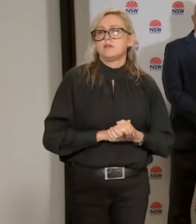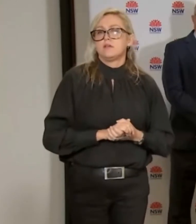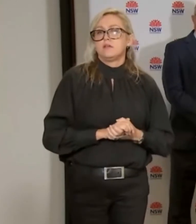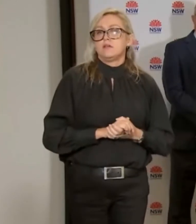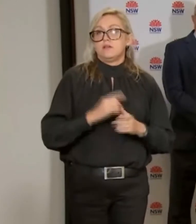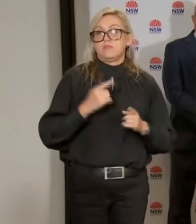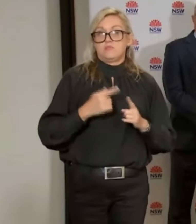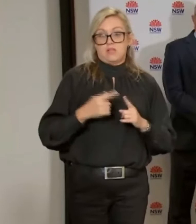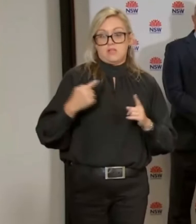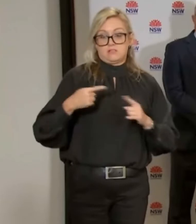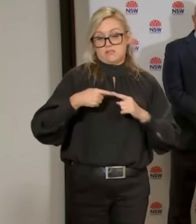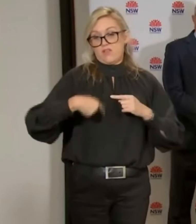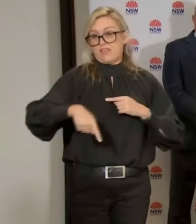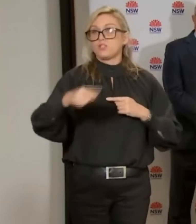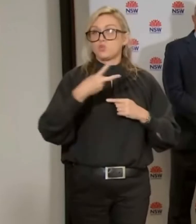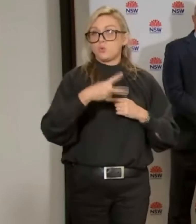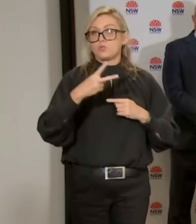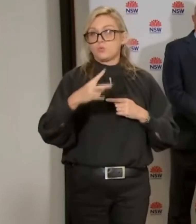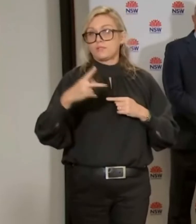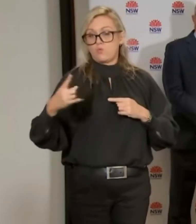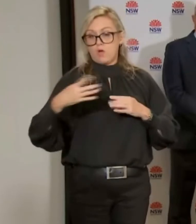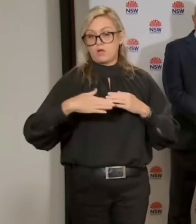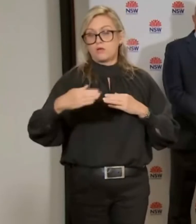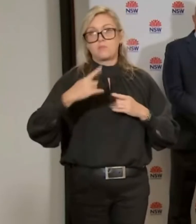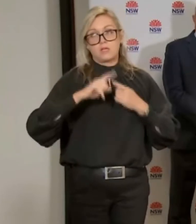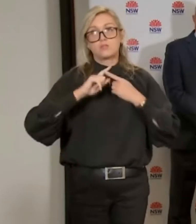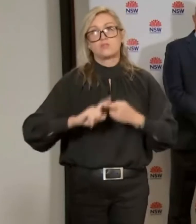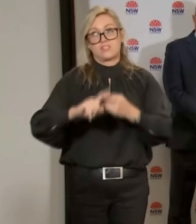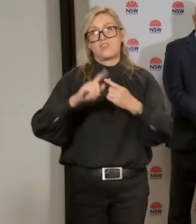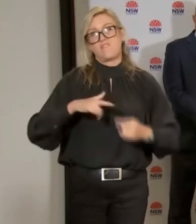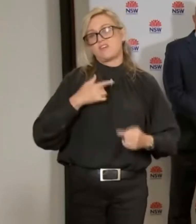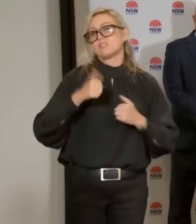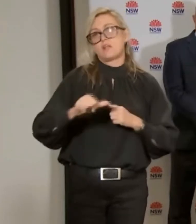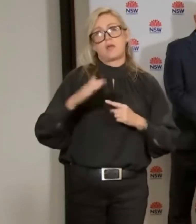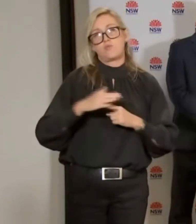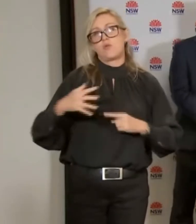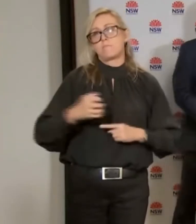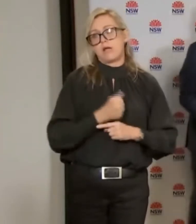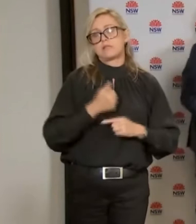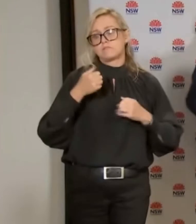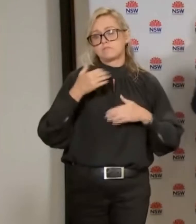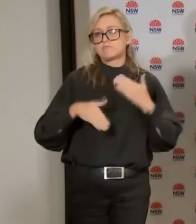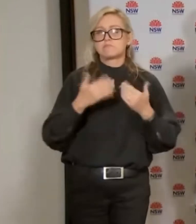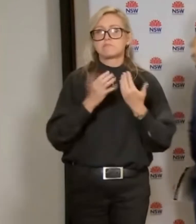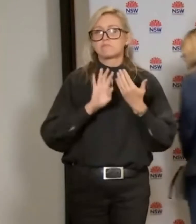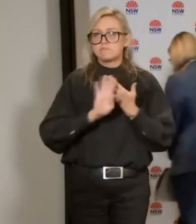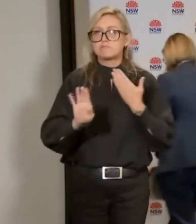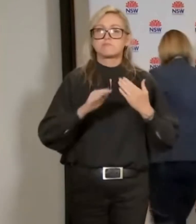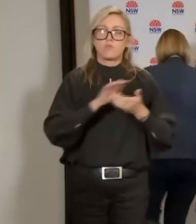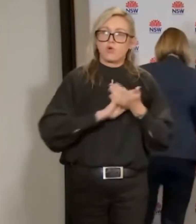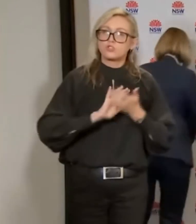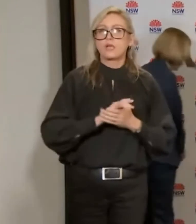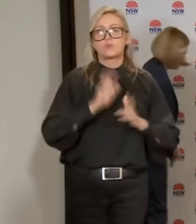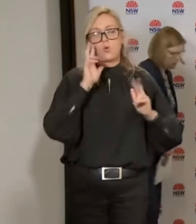throughout 2021 and beyond, we're going to need to adopt and maintain some of these measures. Thank you. Thanks very much,